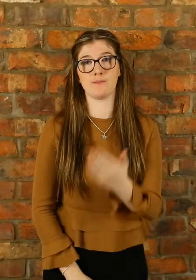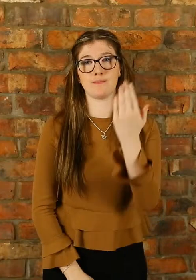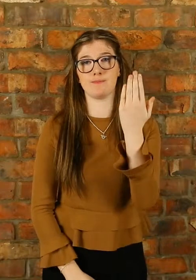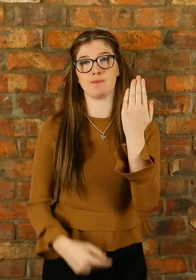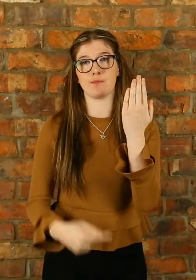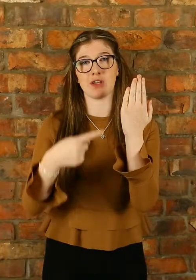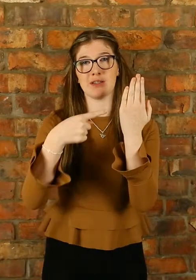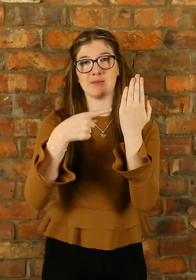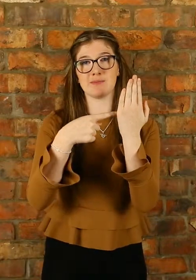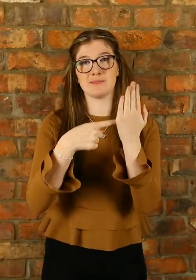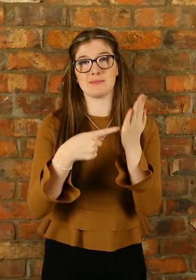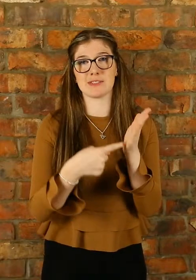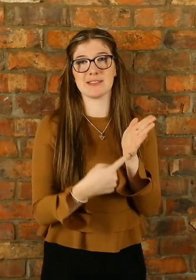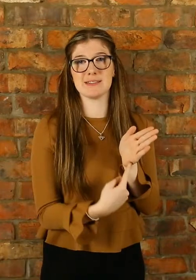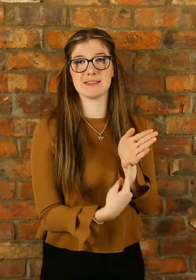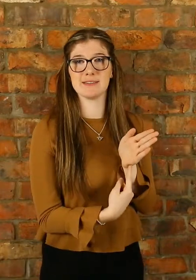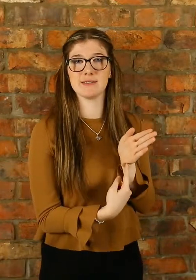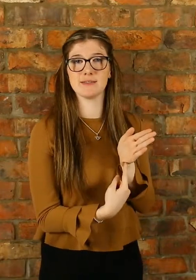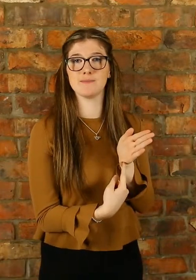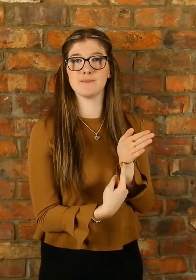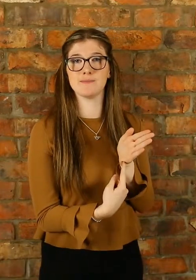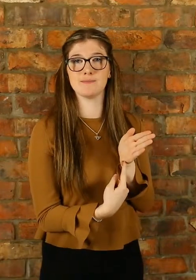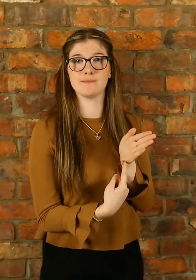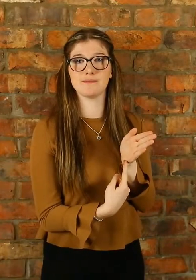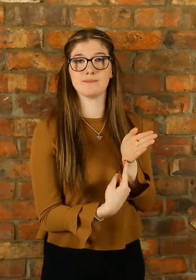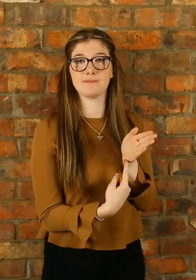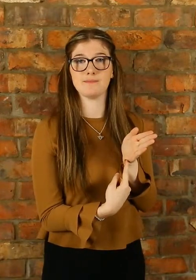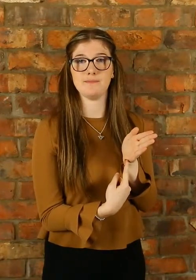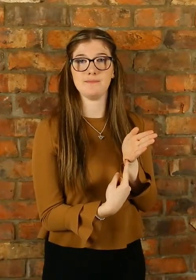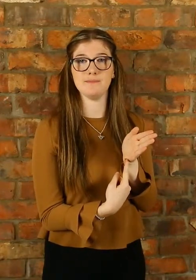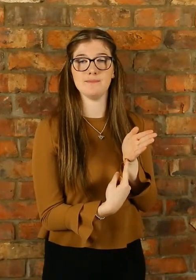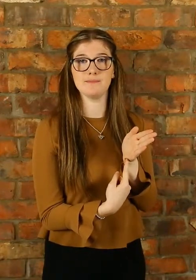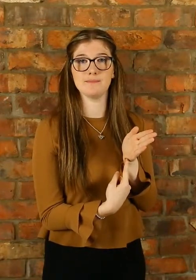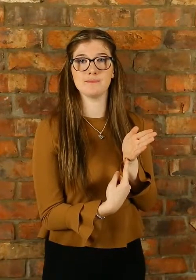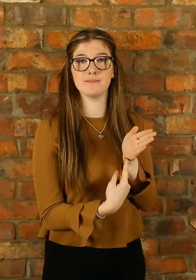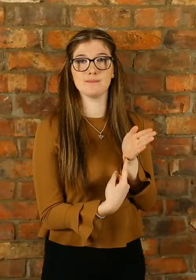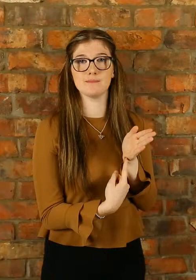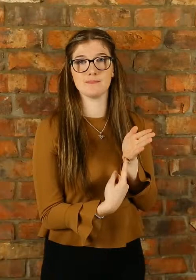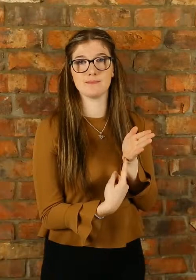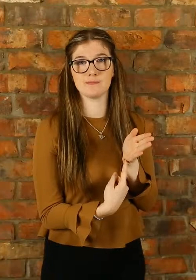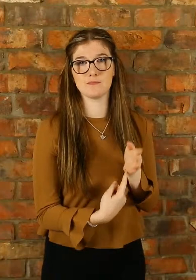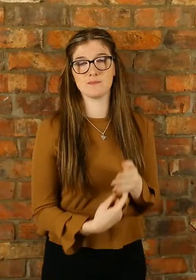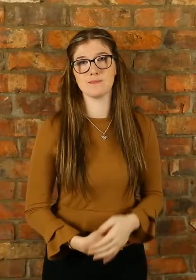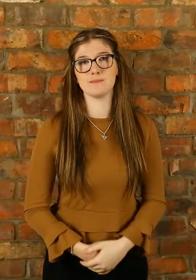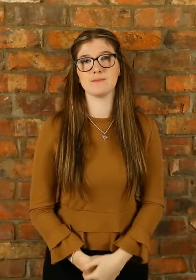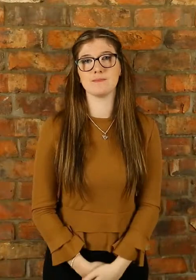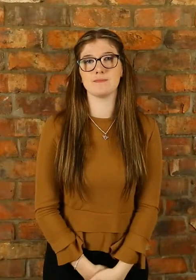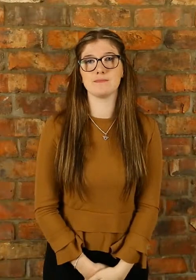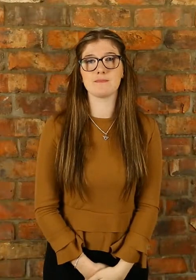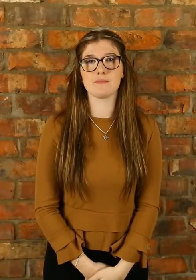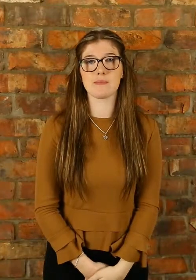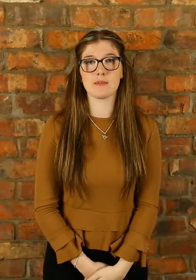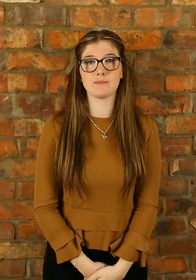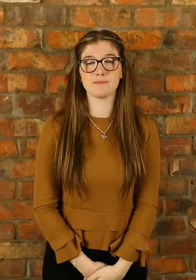Next is T. So you take your index finger and you point it to the side of your hand, which is a